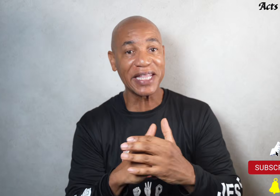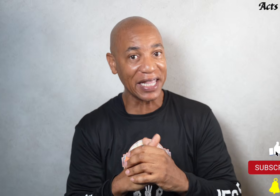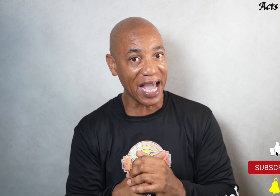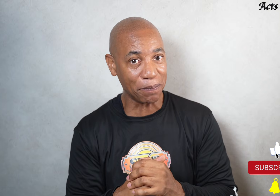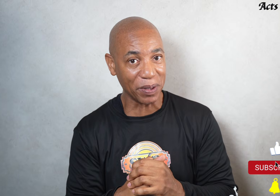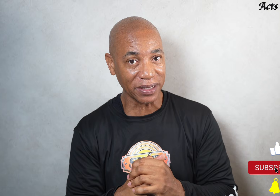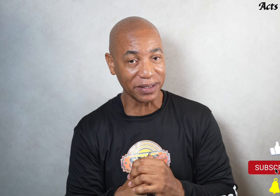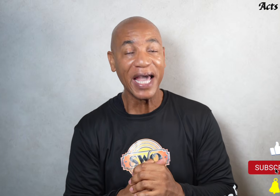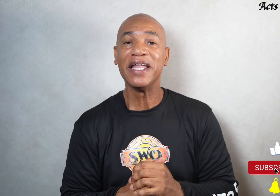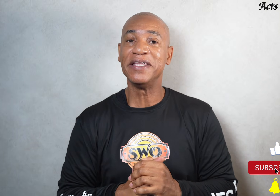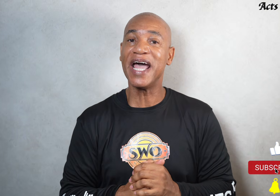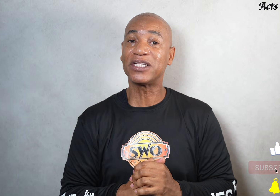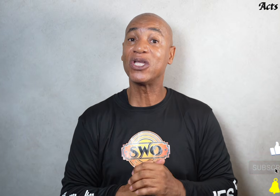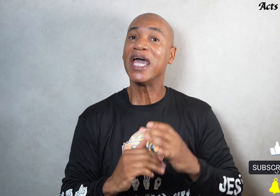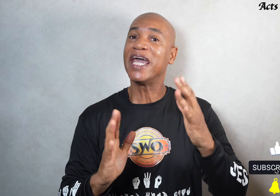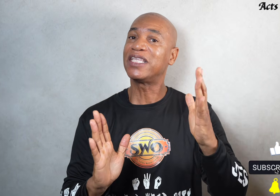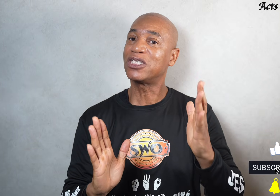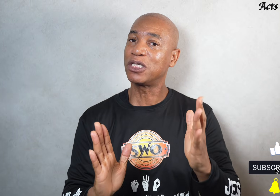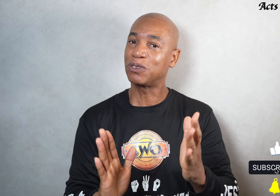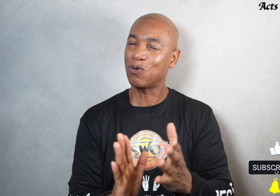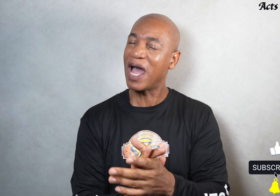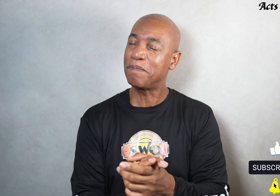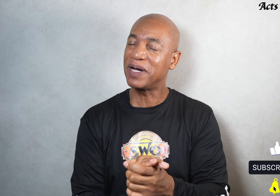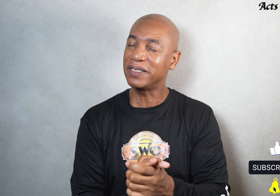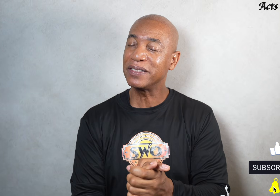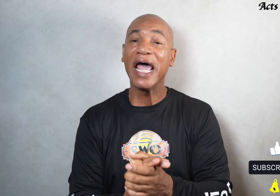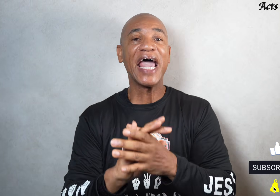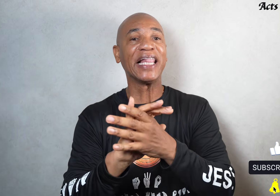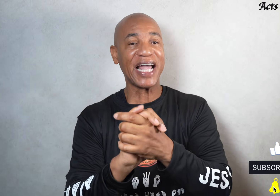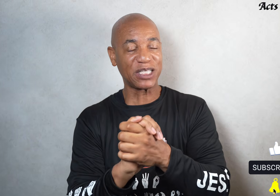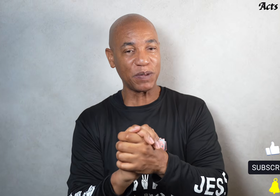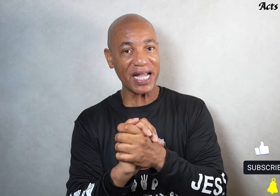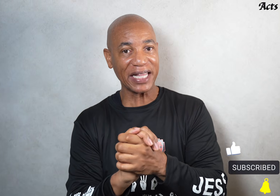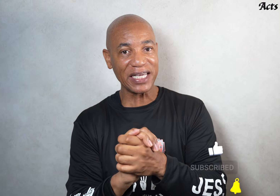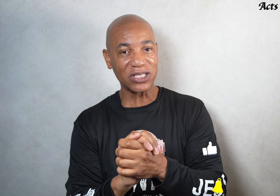the like button. Next, hit the subscribe button, and last but not least,